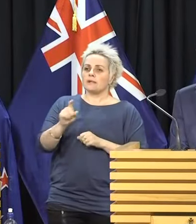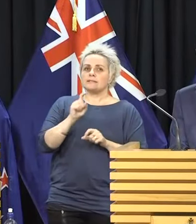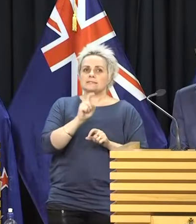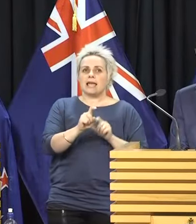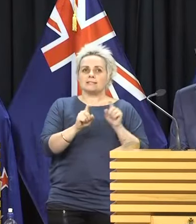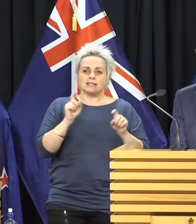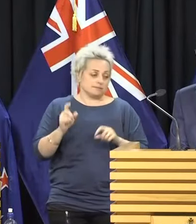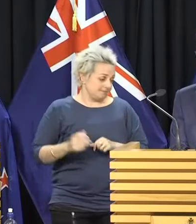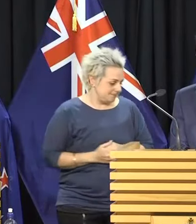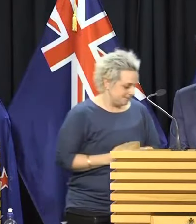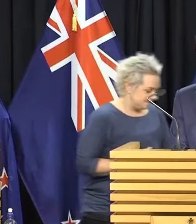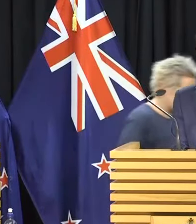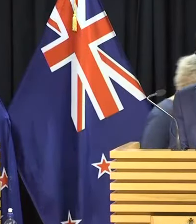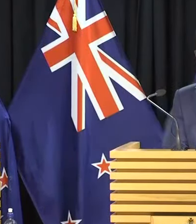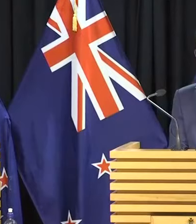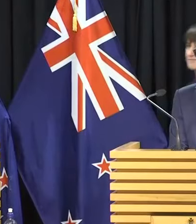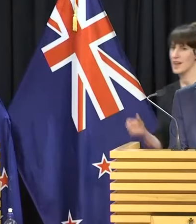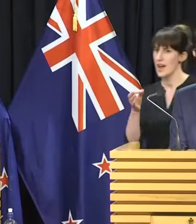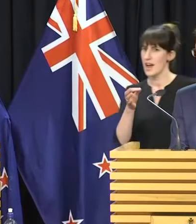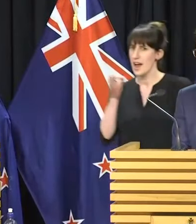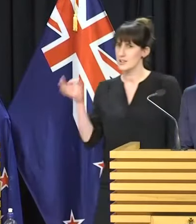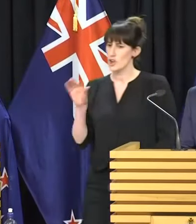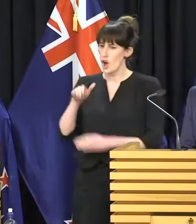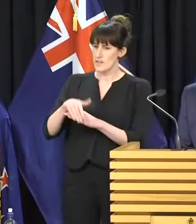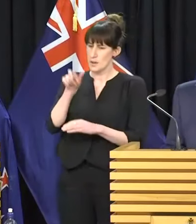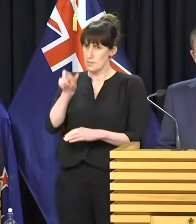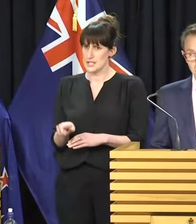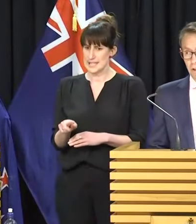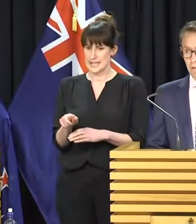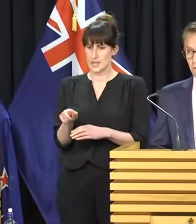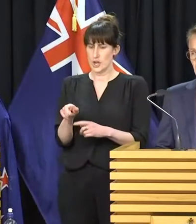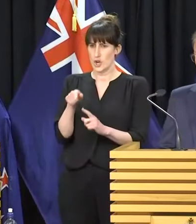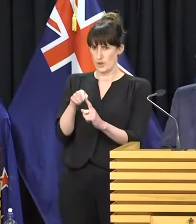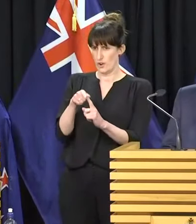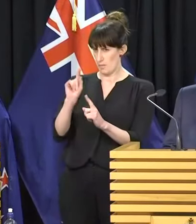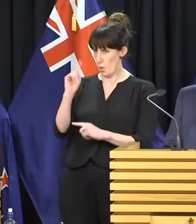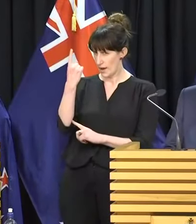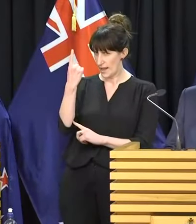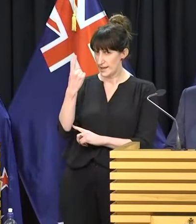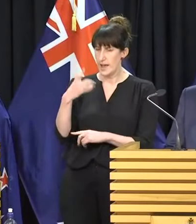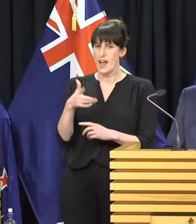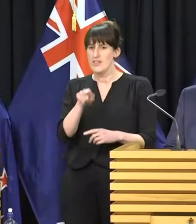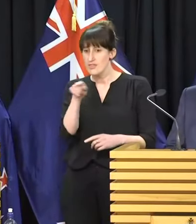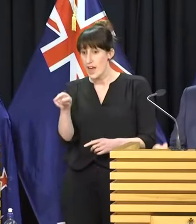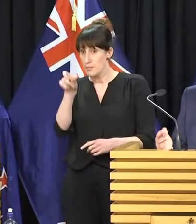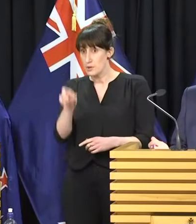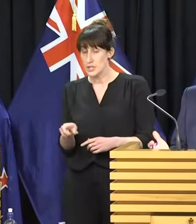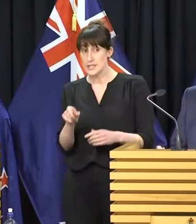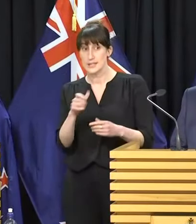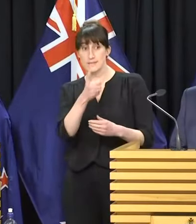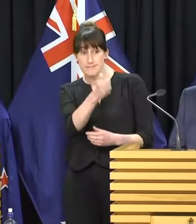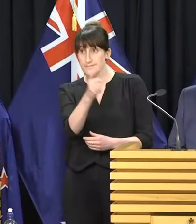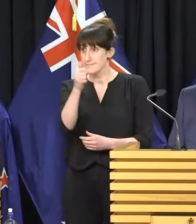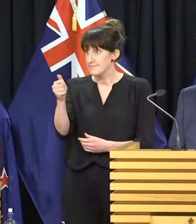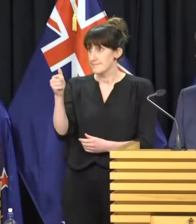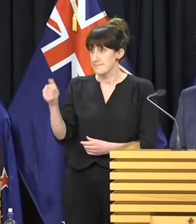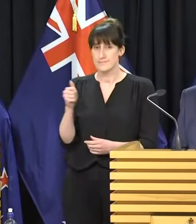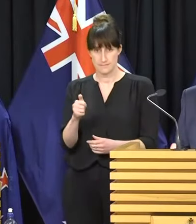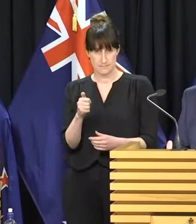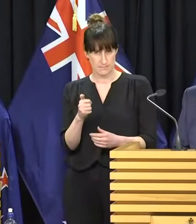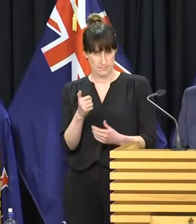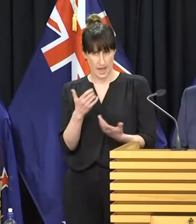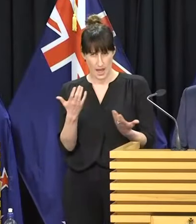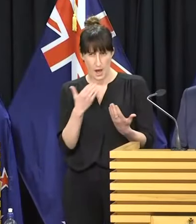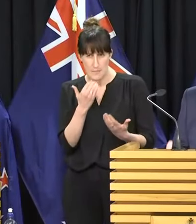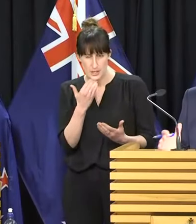or diarising had this person been doing, if any? We don't have that information as yet. That's still being gathered. Obviously, the important thing that the Public